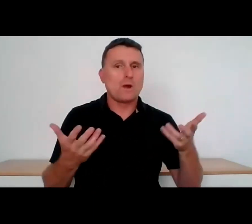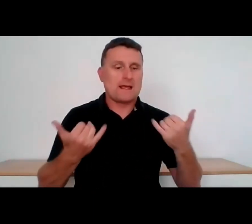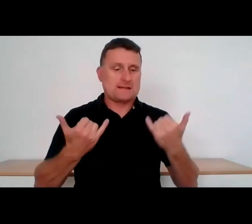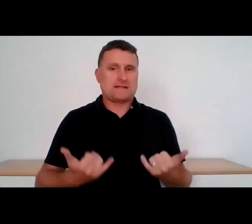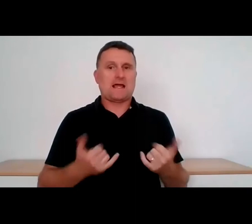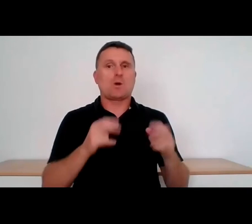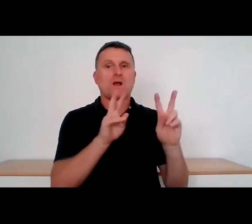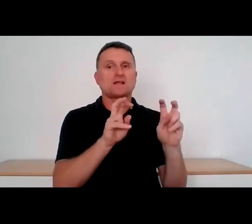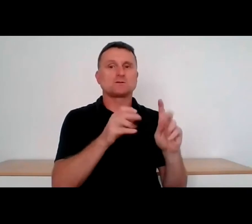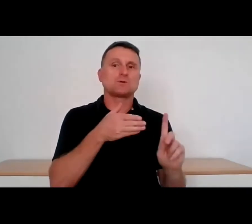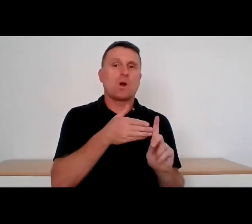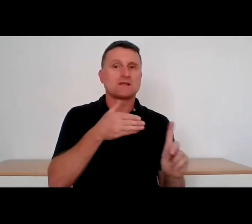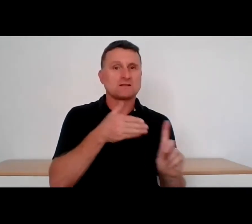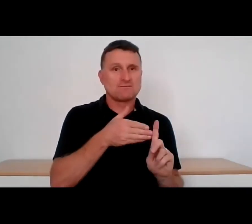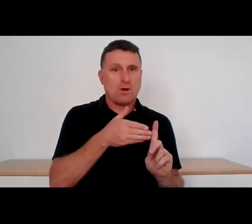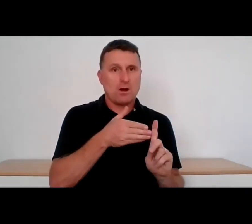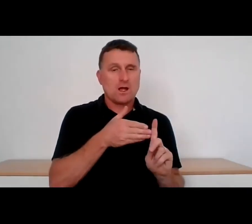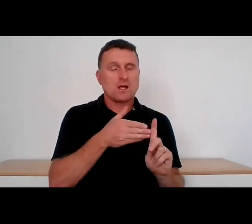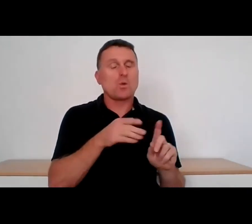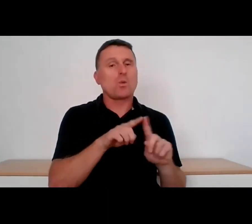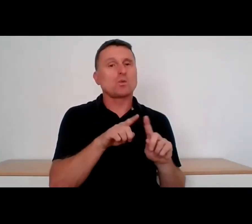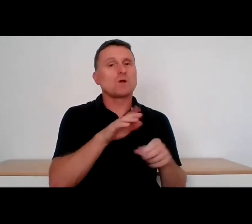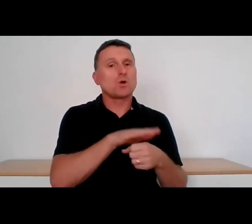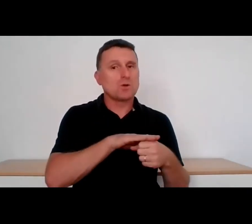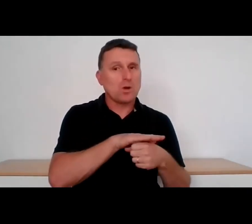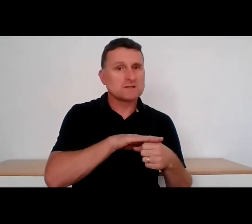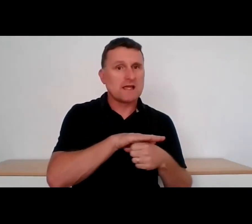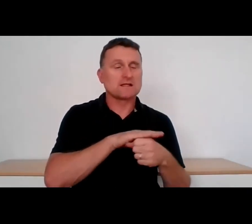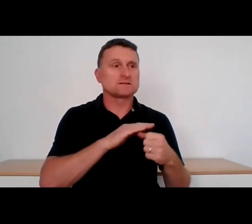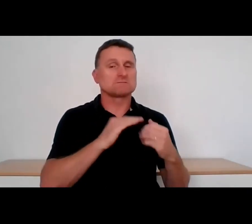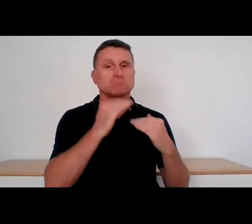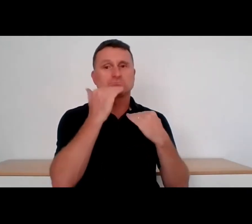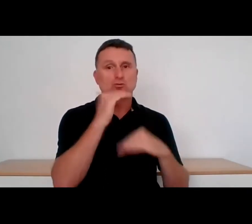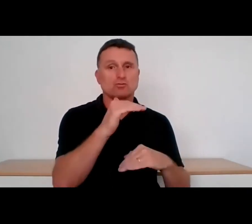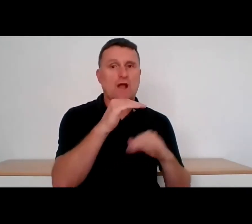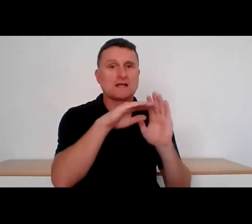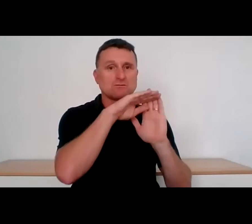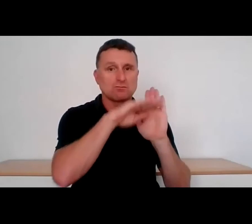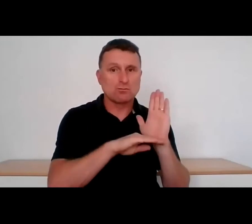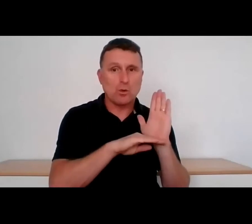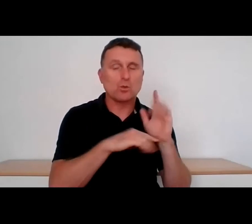identification, and about the context and constraints within which we are operating.